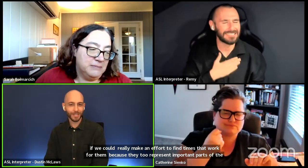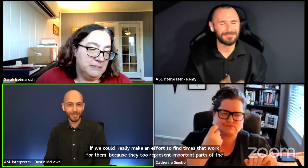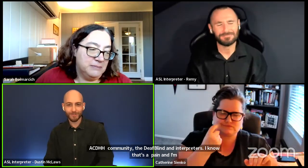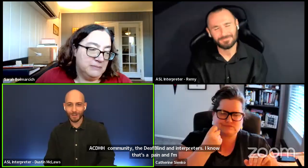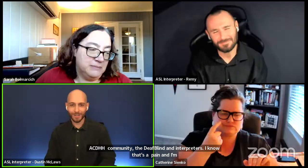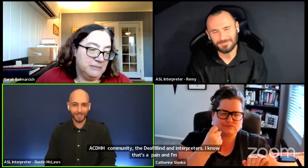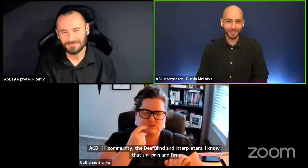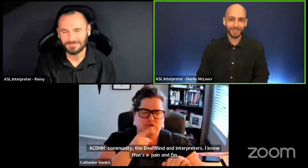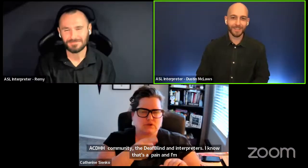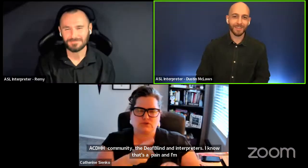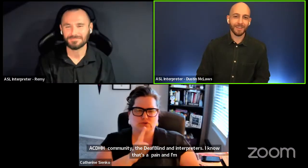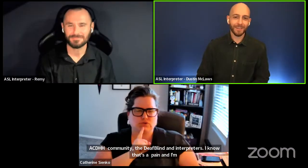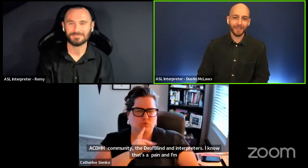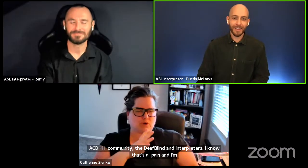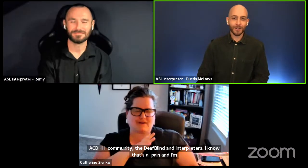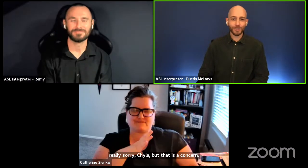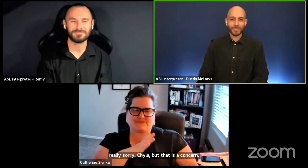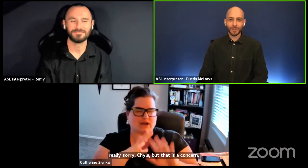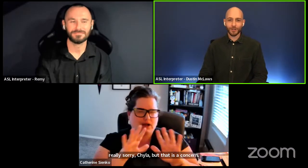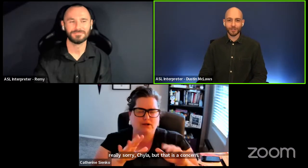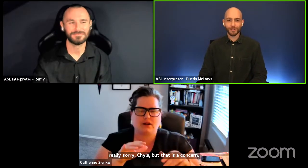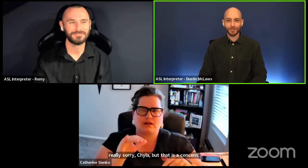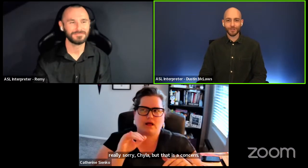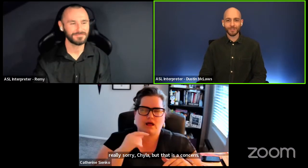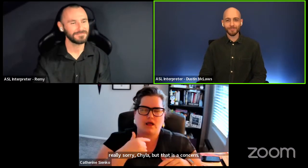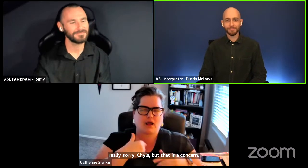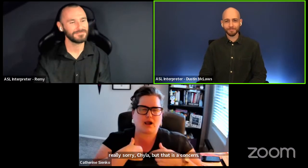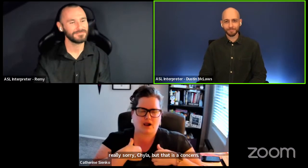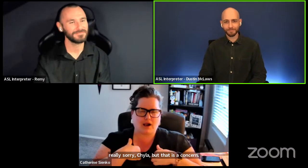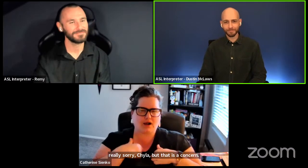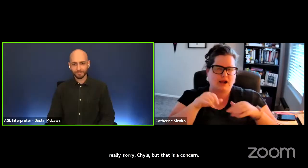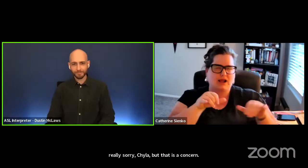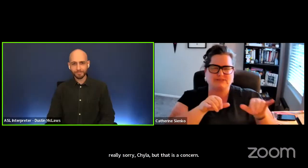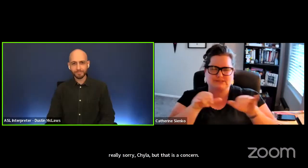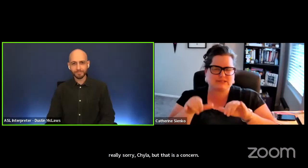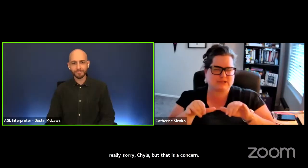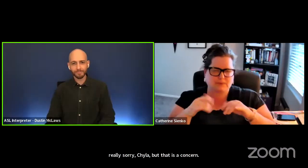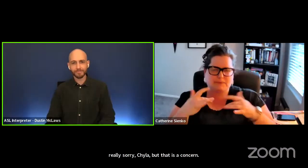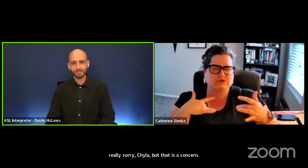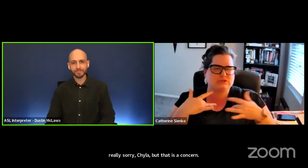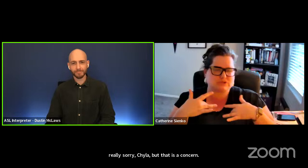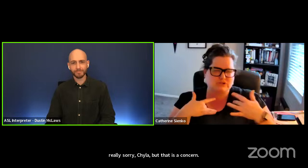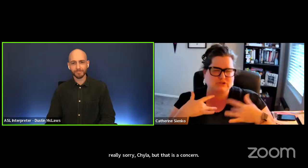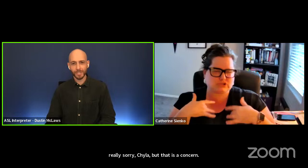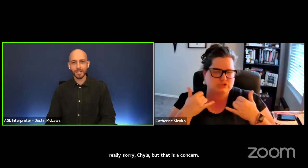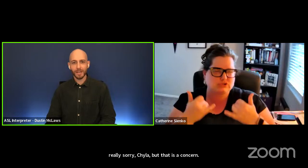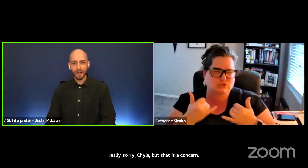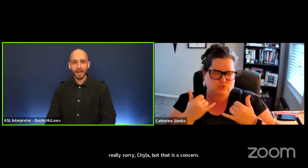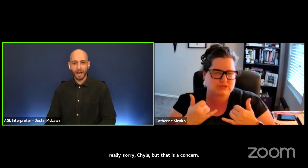are completely fine. I understand your concern.